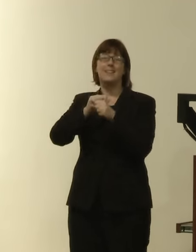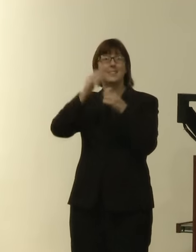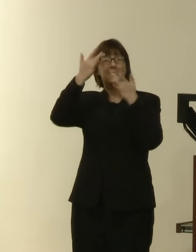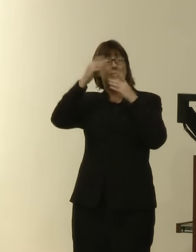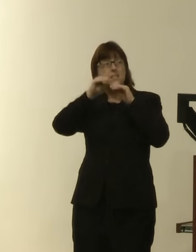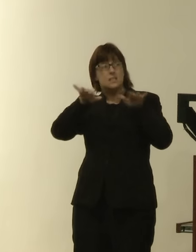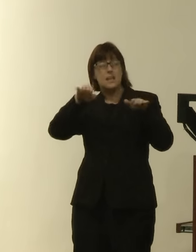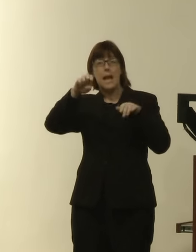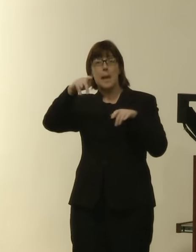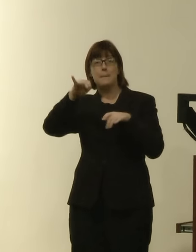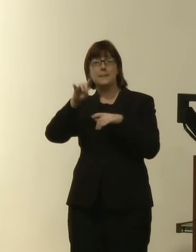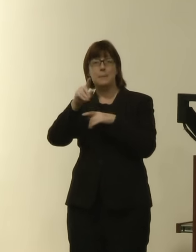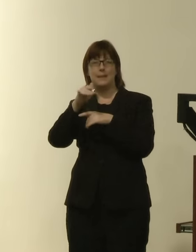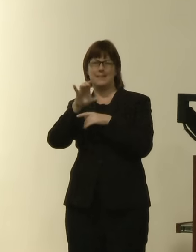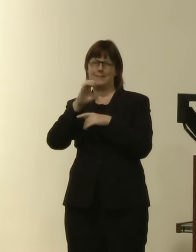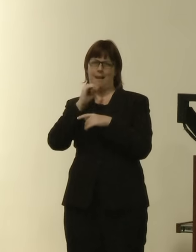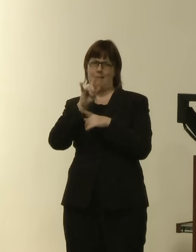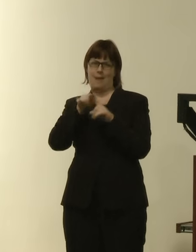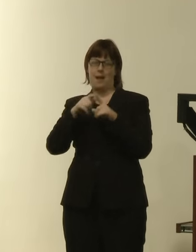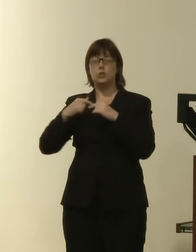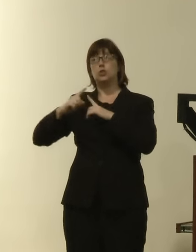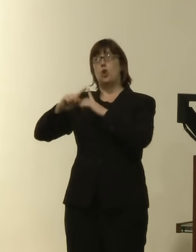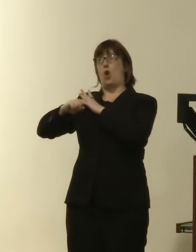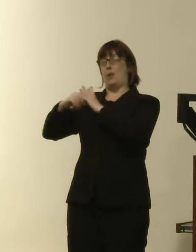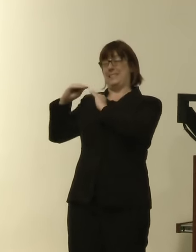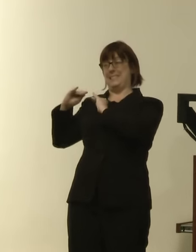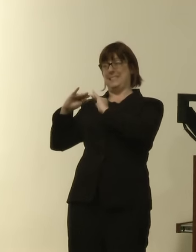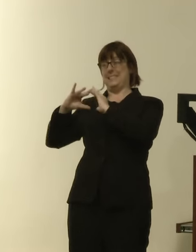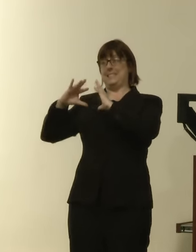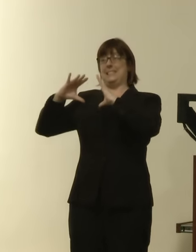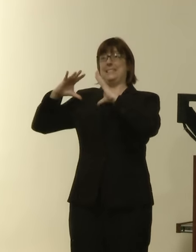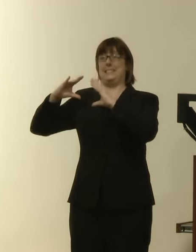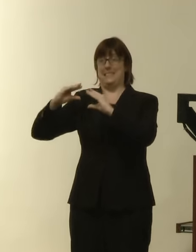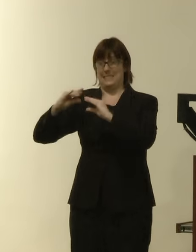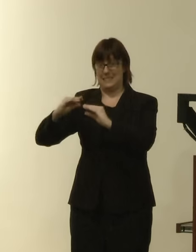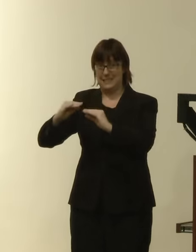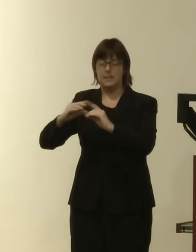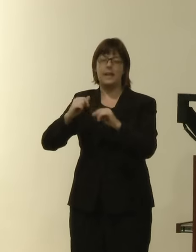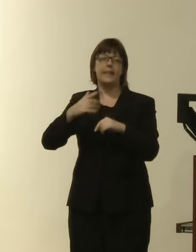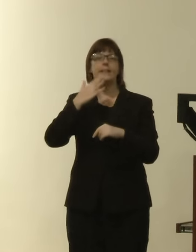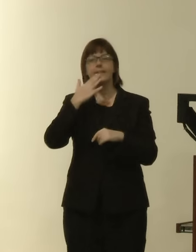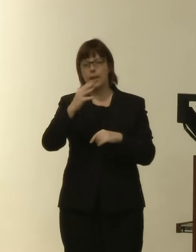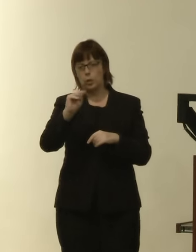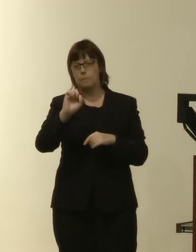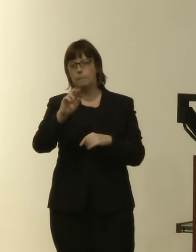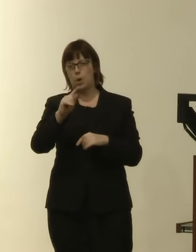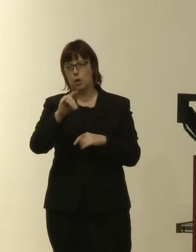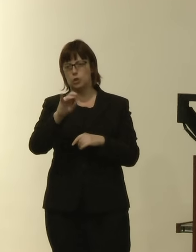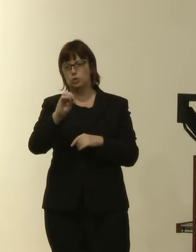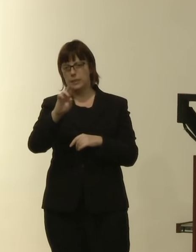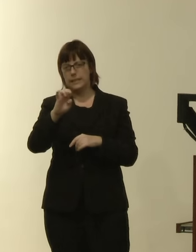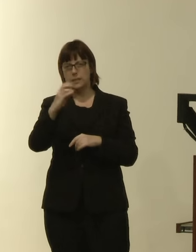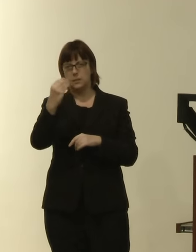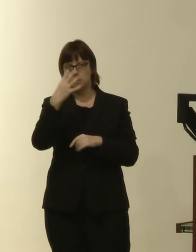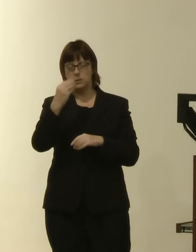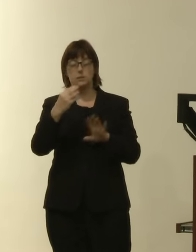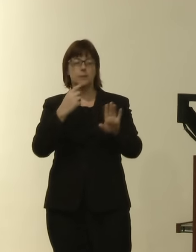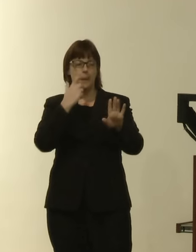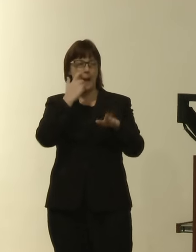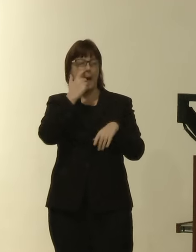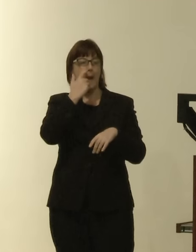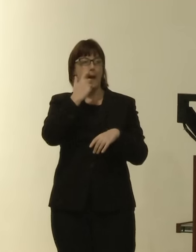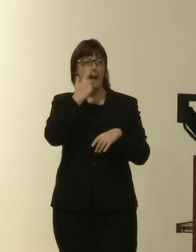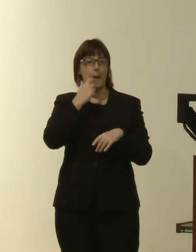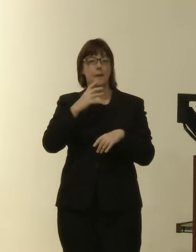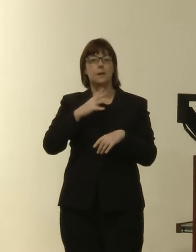been on my mind. And then the current state of global health, thank you, Marjorie. That's a big, tall order. So I